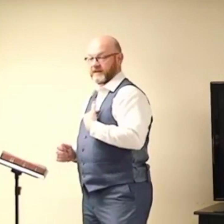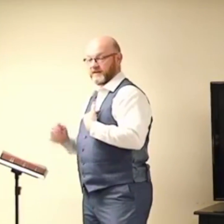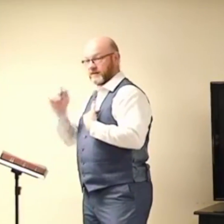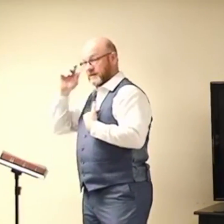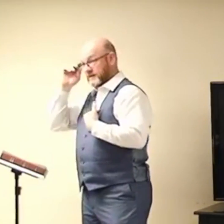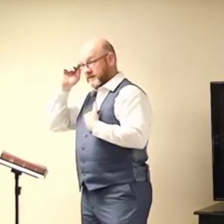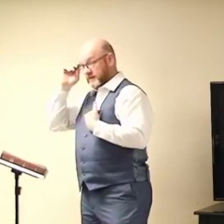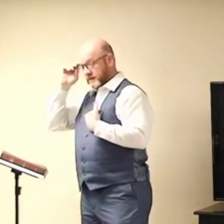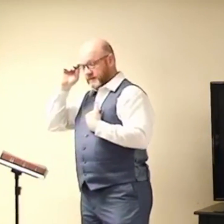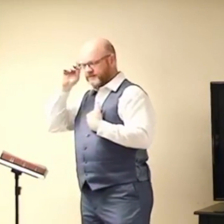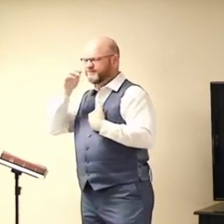me.